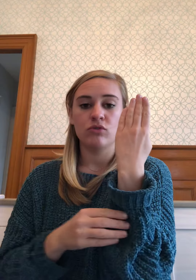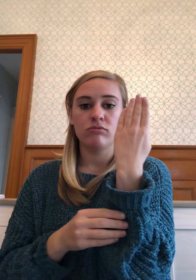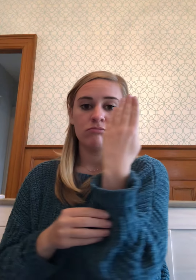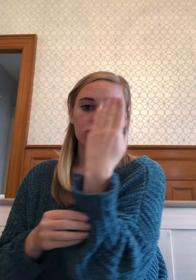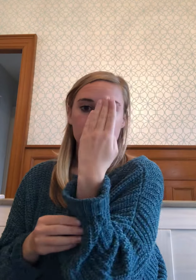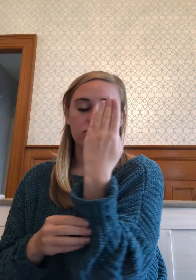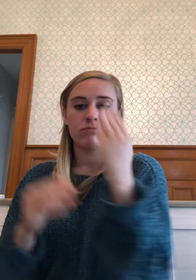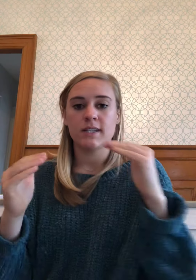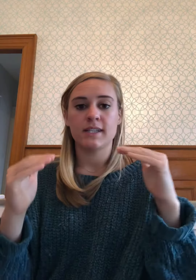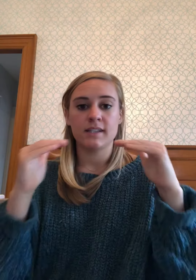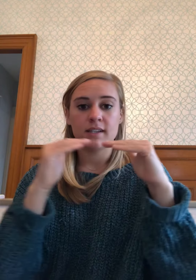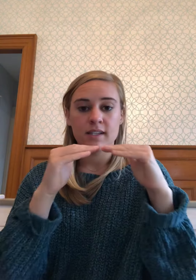direction with no rotation.